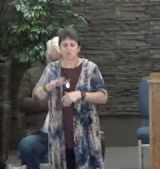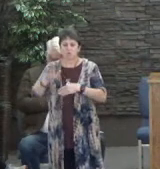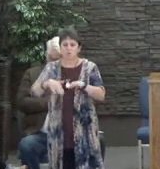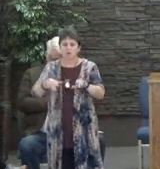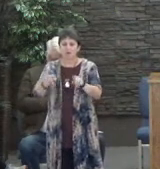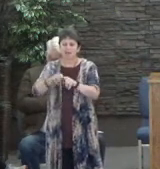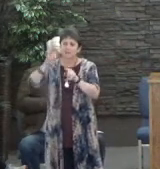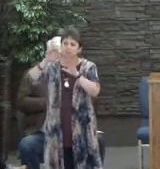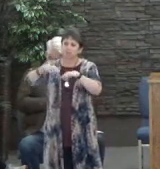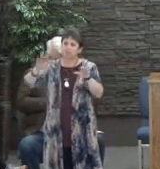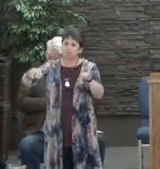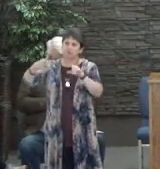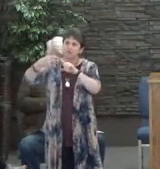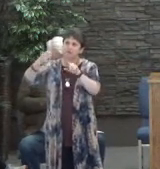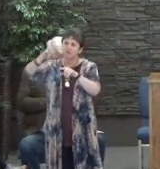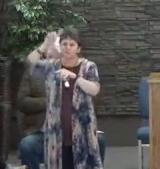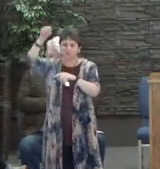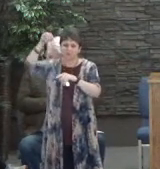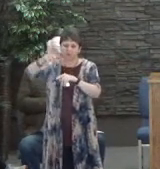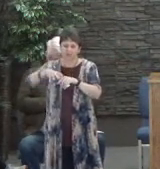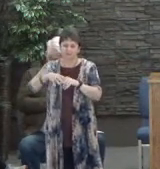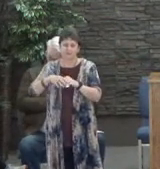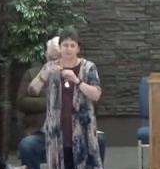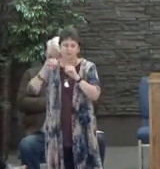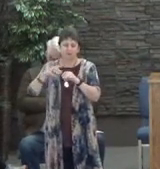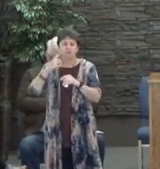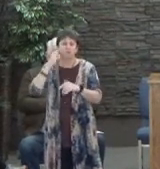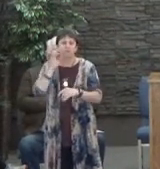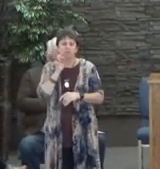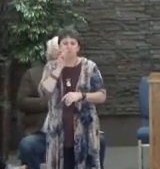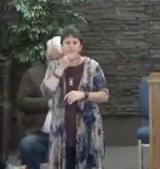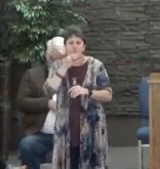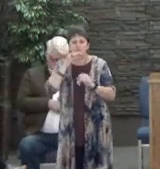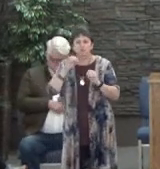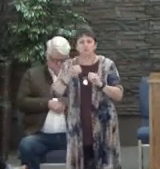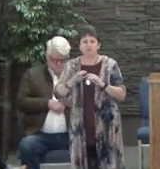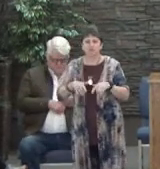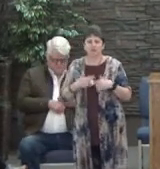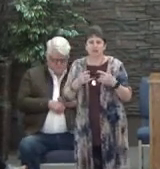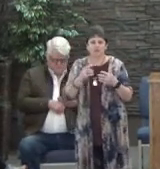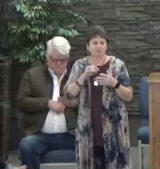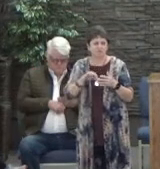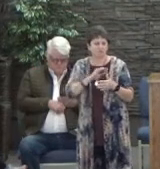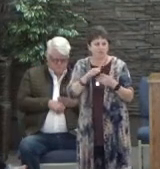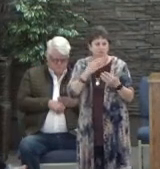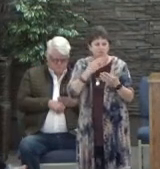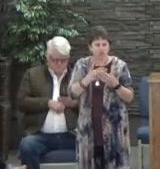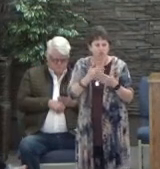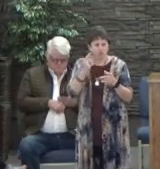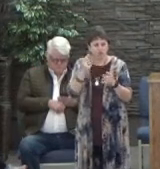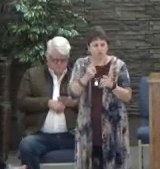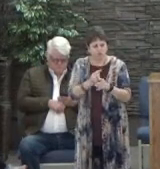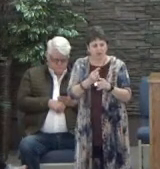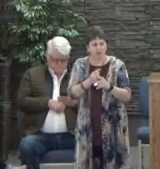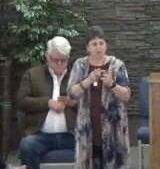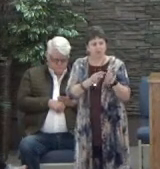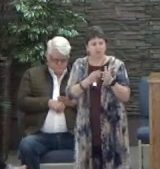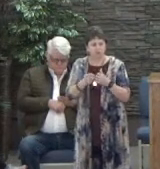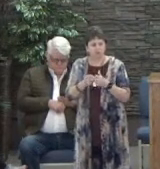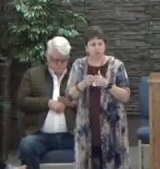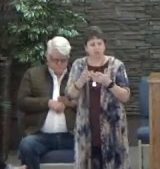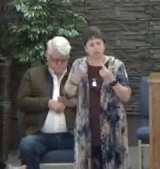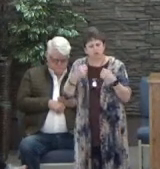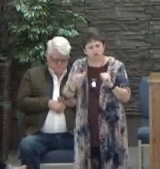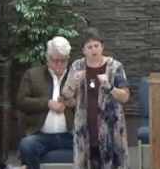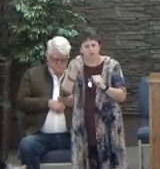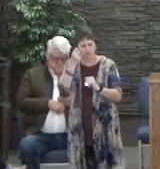Walk as children of light. For the fruit of light is found in all that is good and right and true. And try